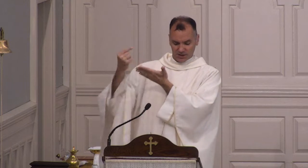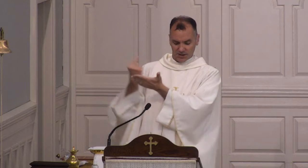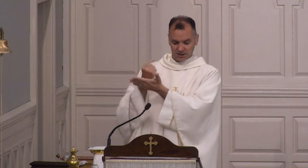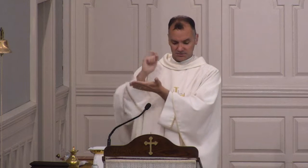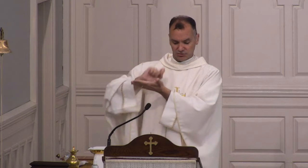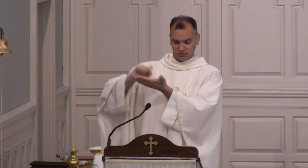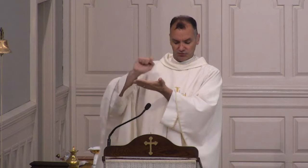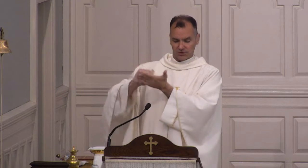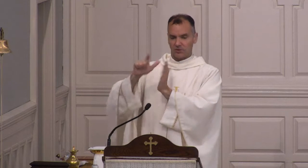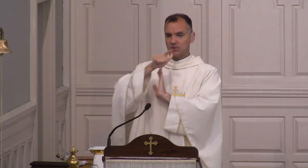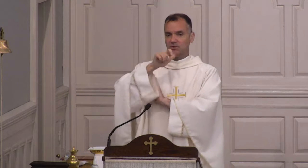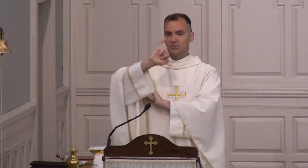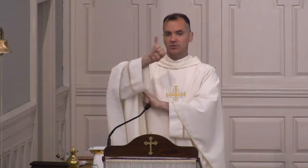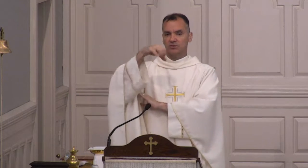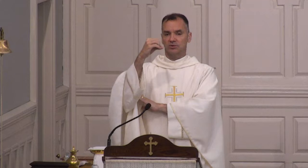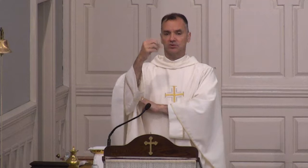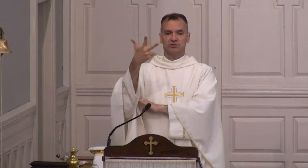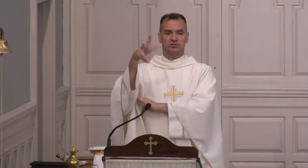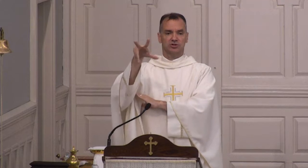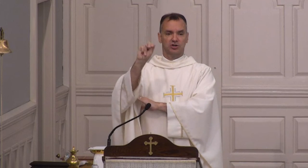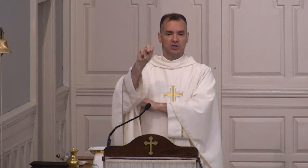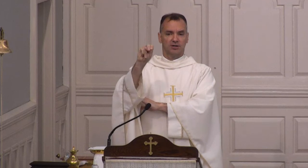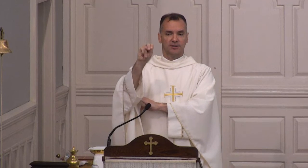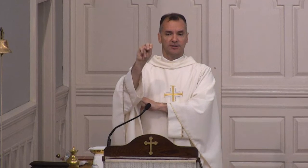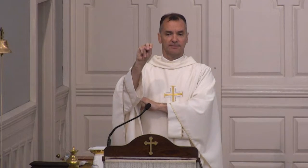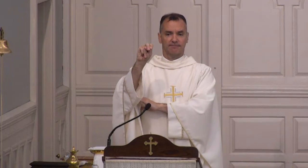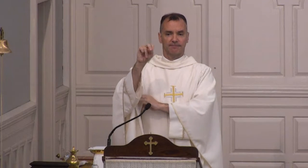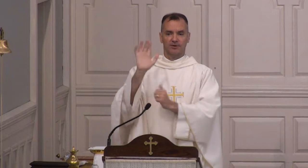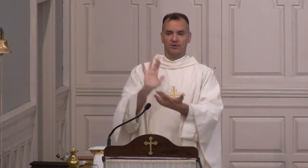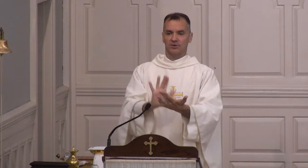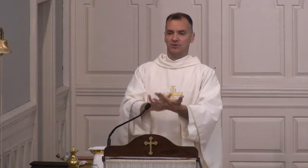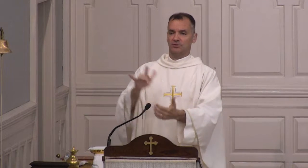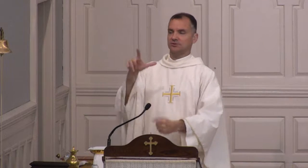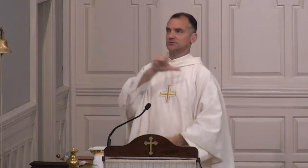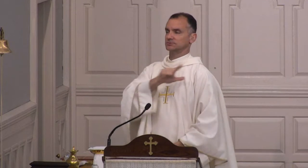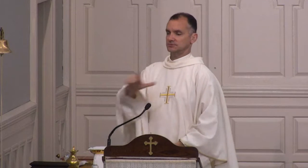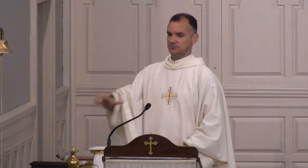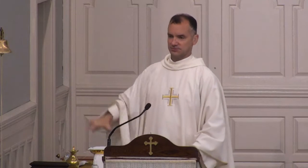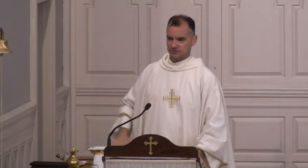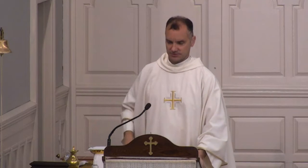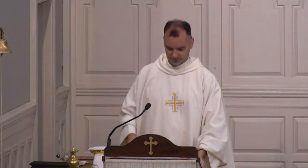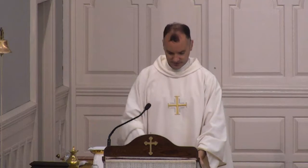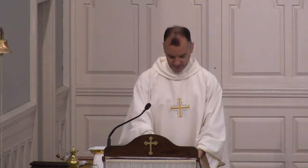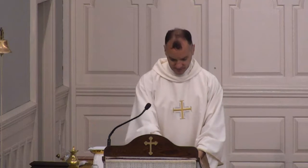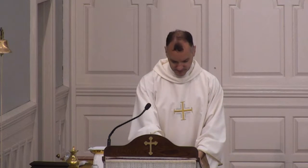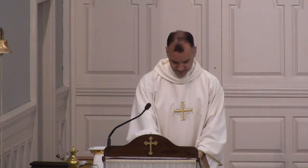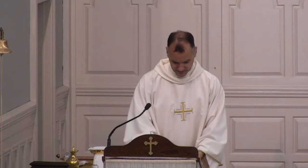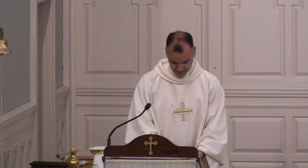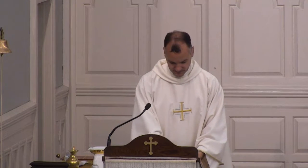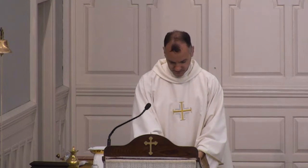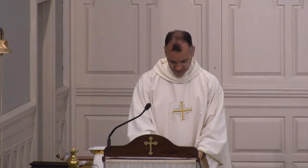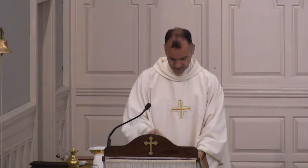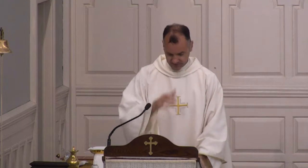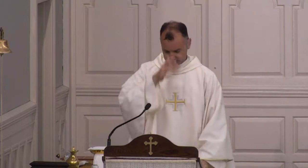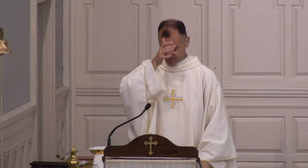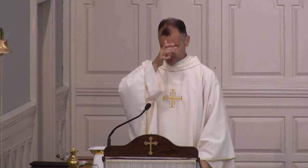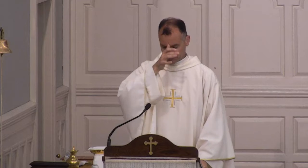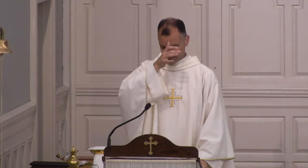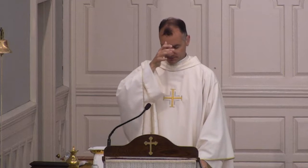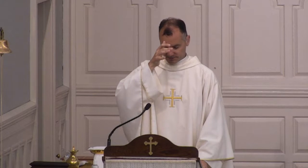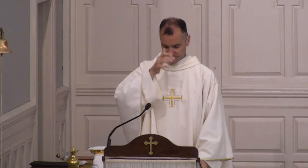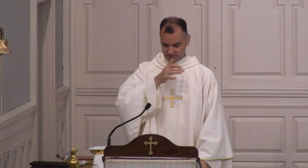A reading from the Holy Gospel according to John. Glory to you, O Lord.